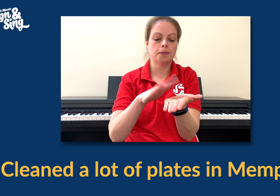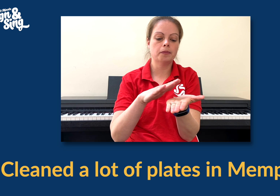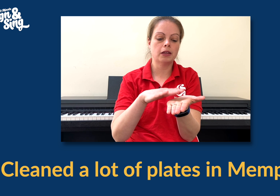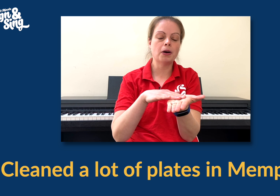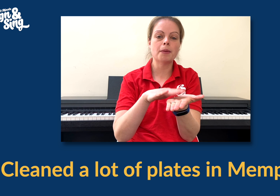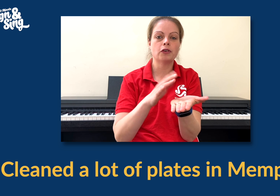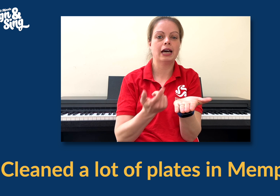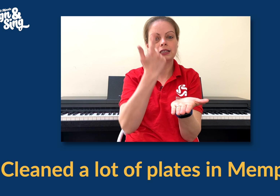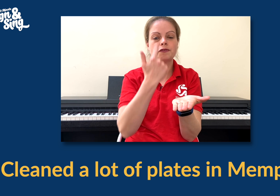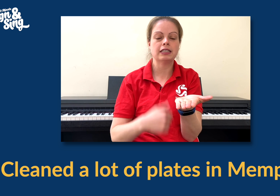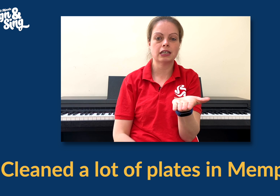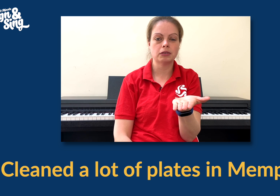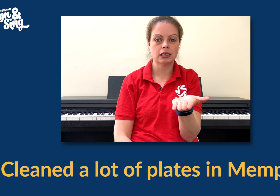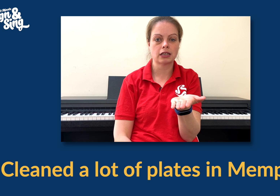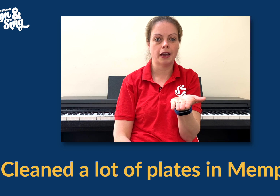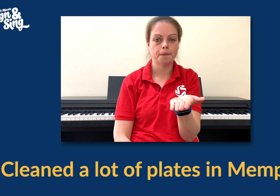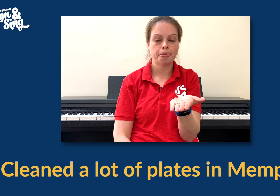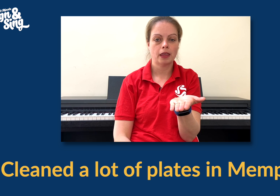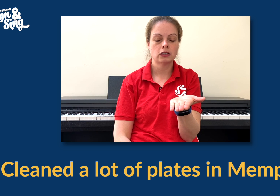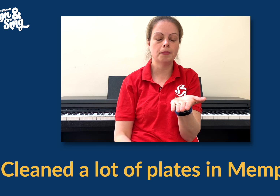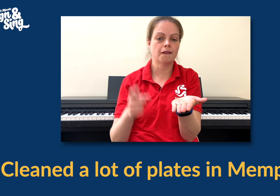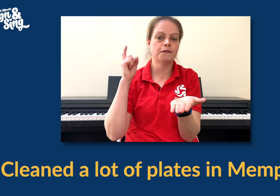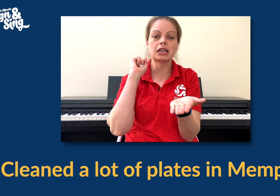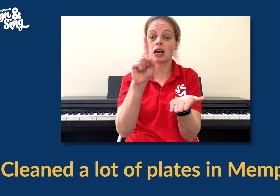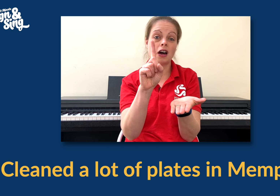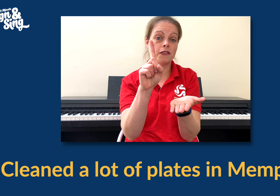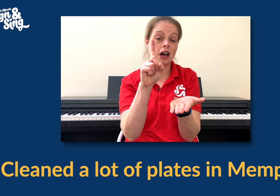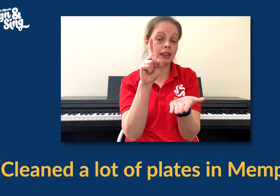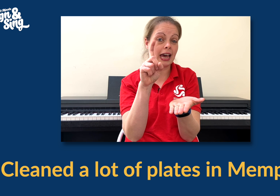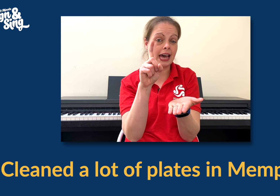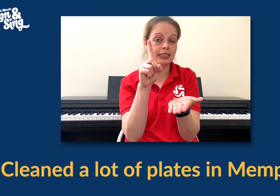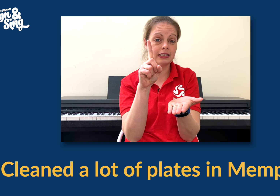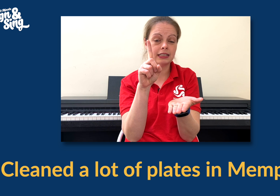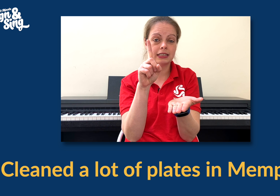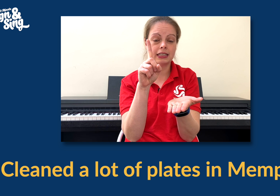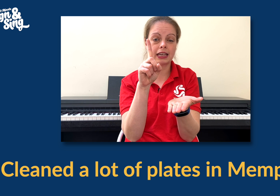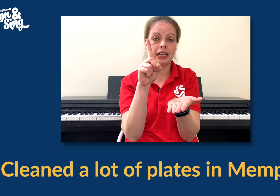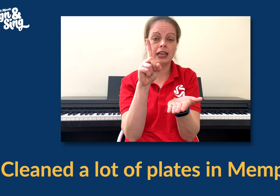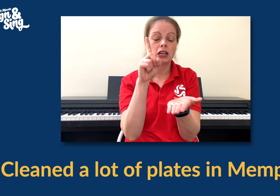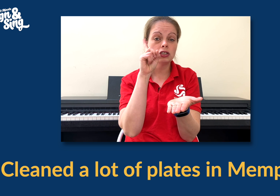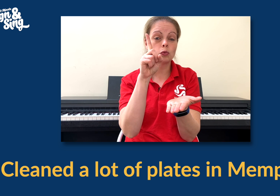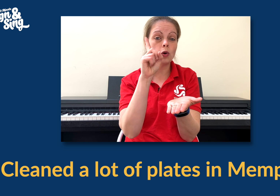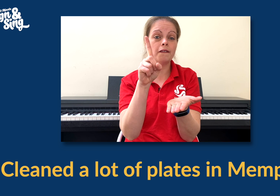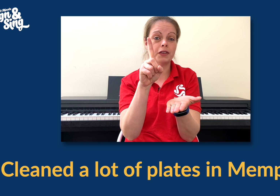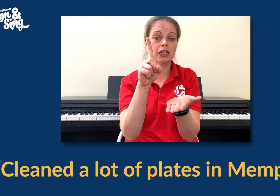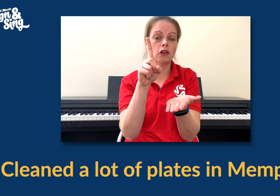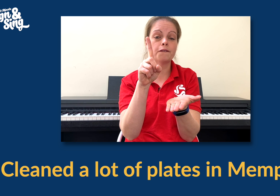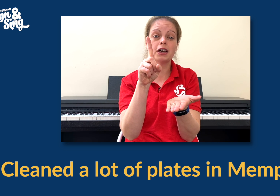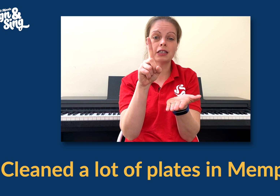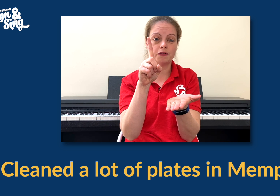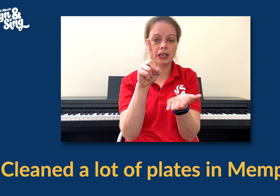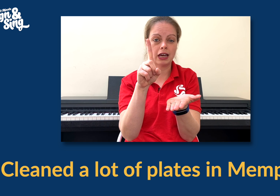so the palm of your hand is facing up to the sky. Show me the finger of your other hand, okay? Just one finger,